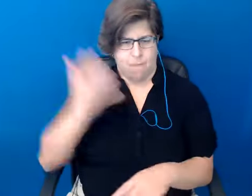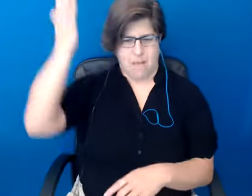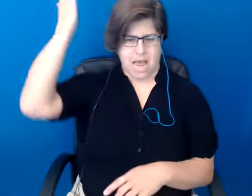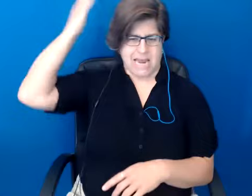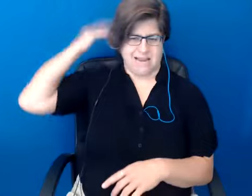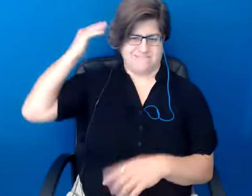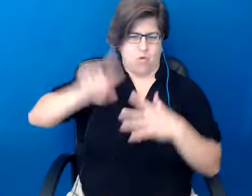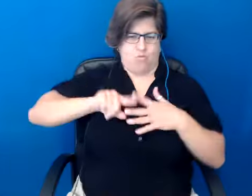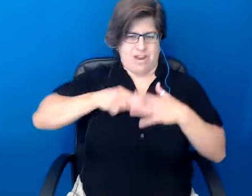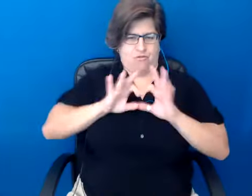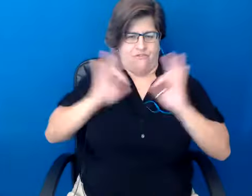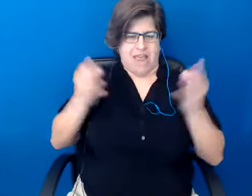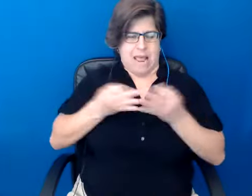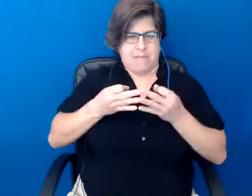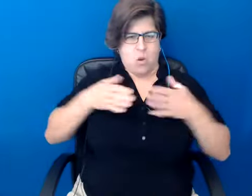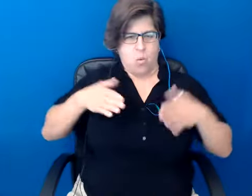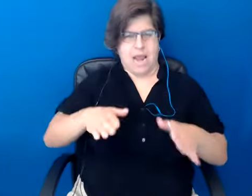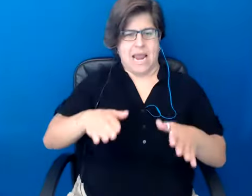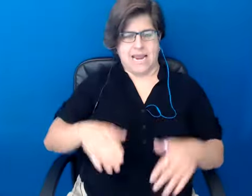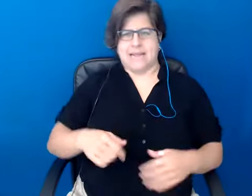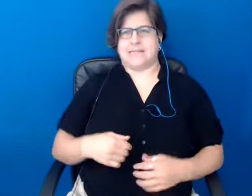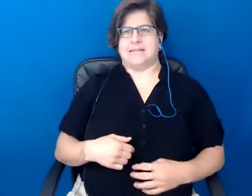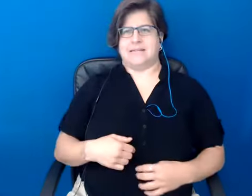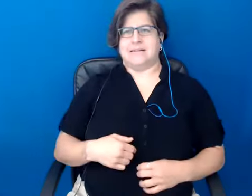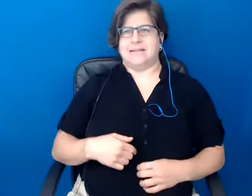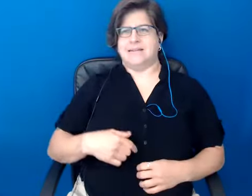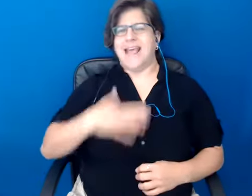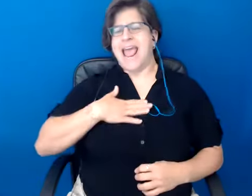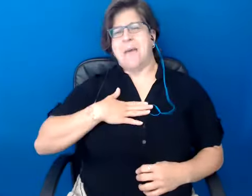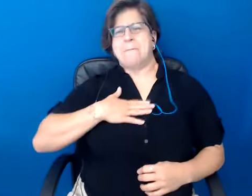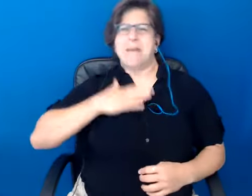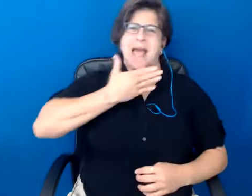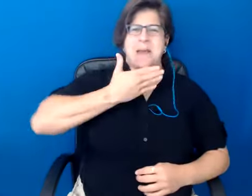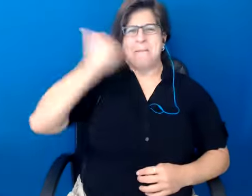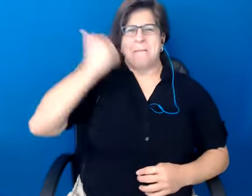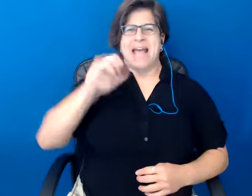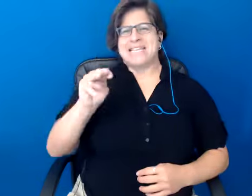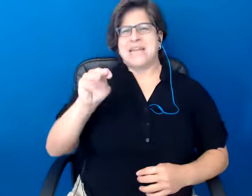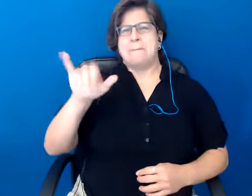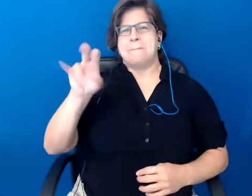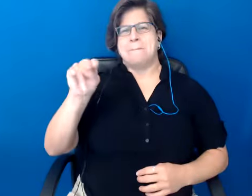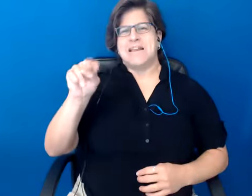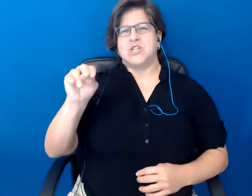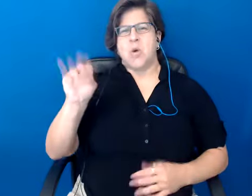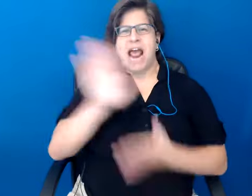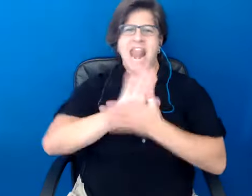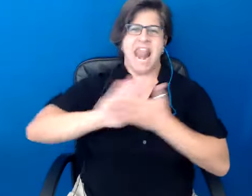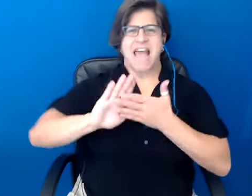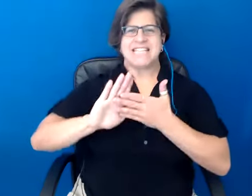my old natural behavior from my family of origin and I put on my